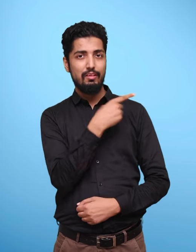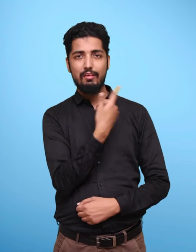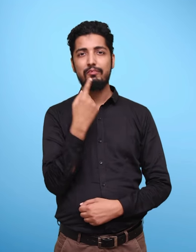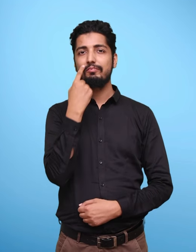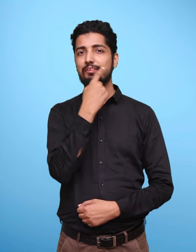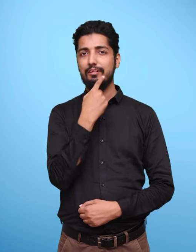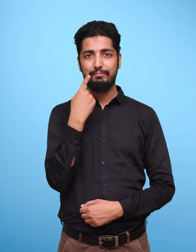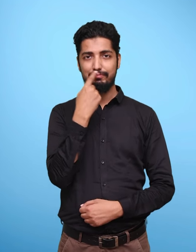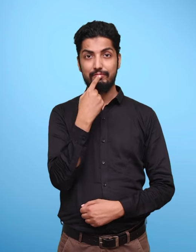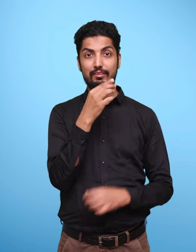Mouth.